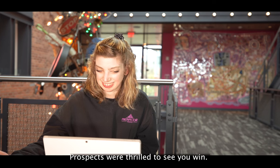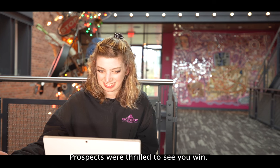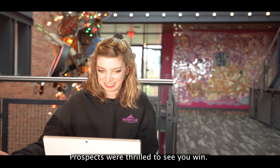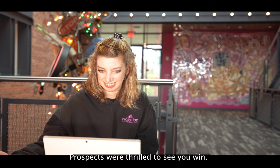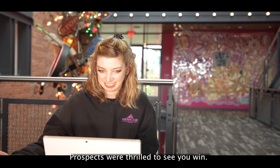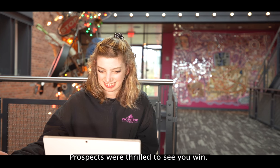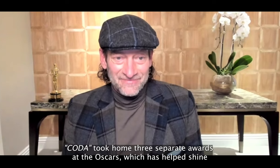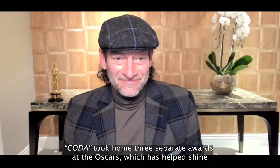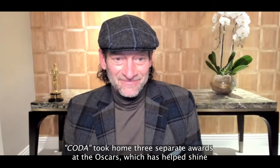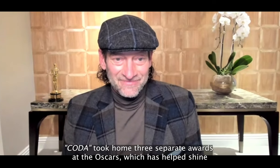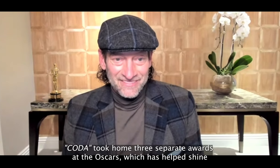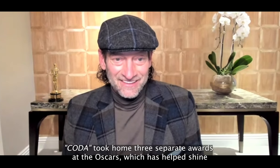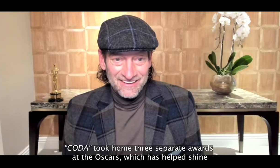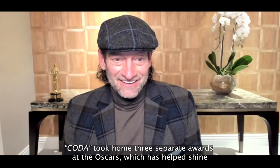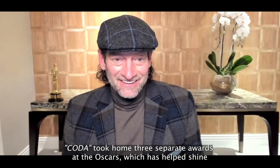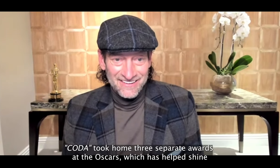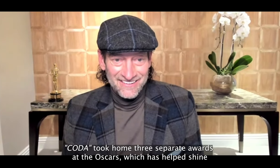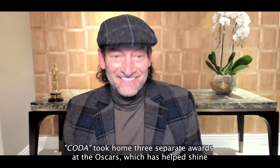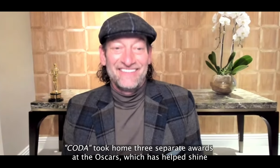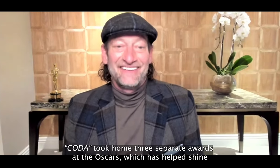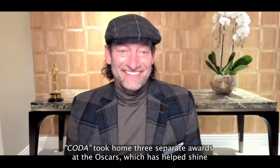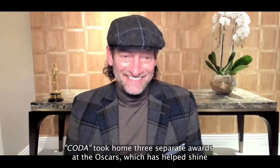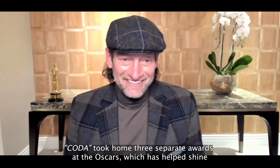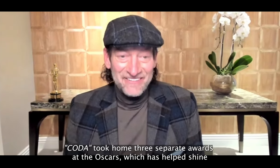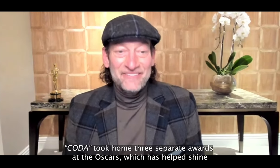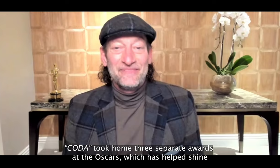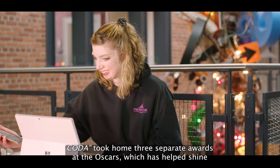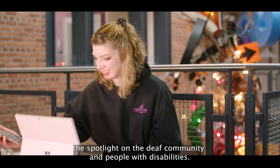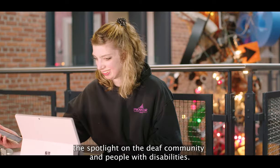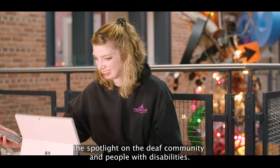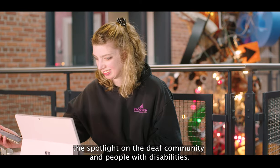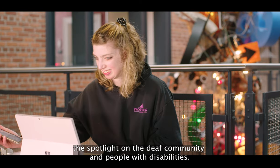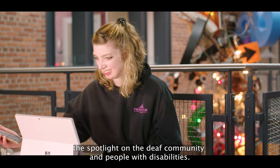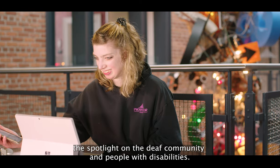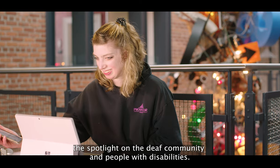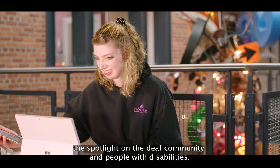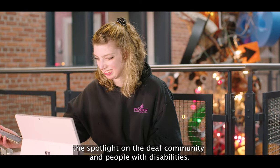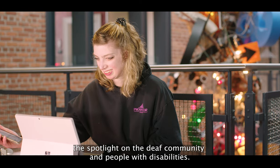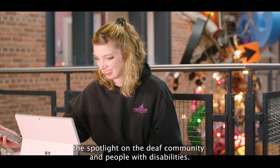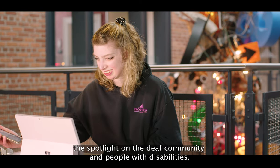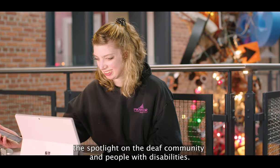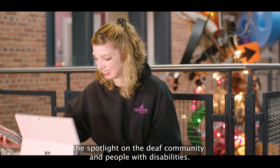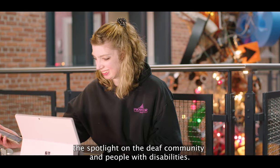see you win. CODA took home 3 separate awards at the Oscars, which has helped shine a spotlight on the deaf community and people with